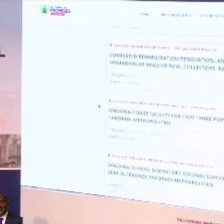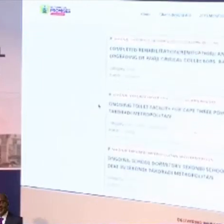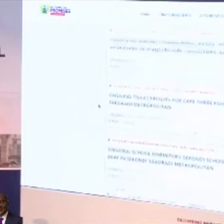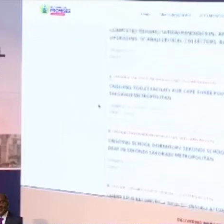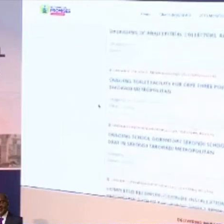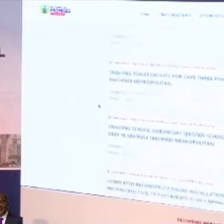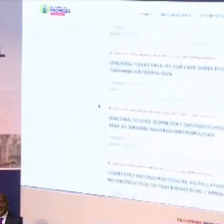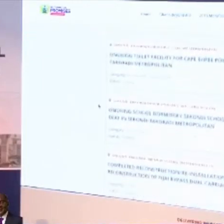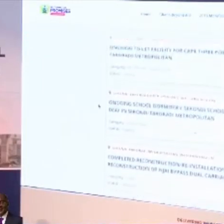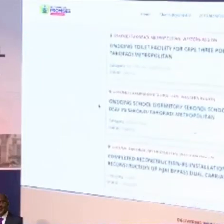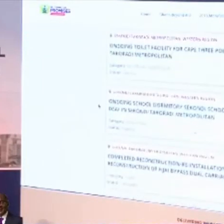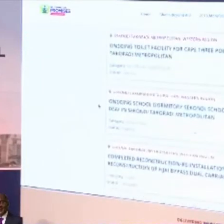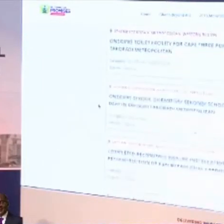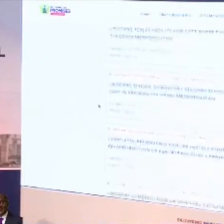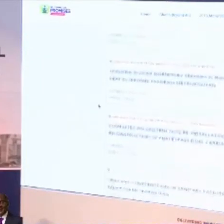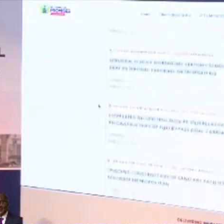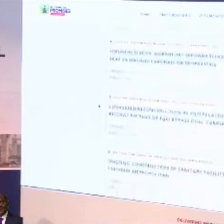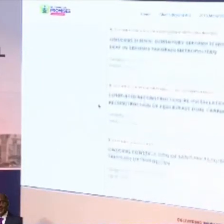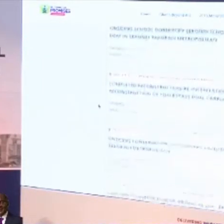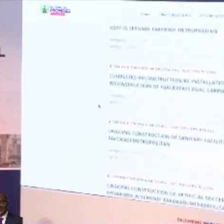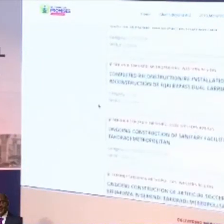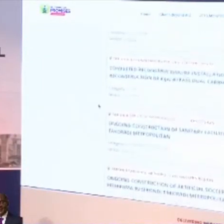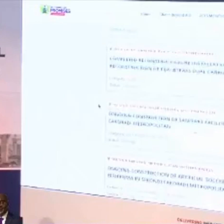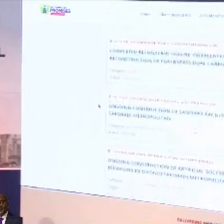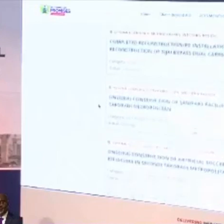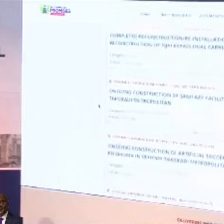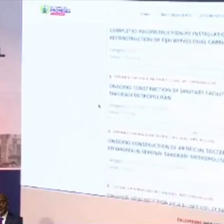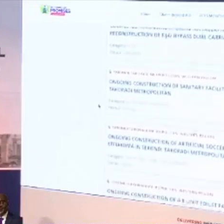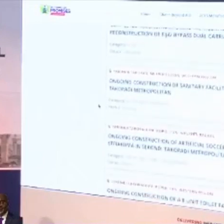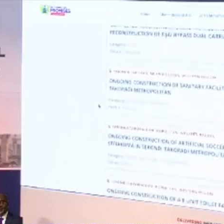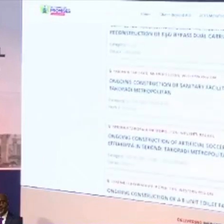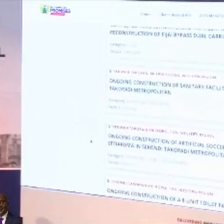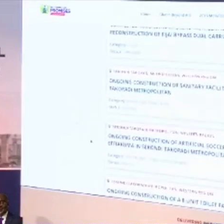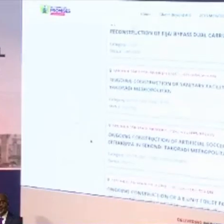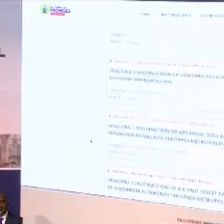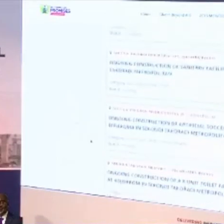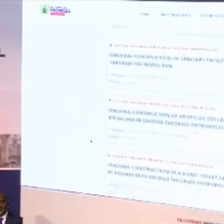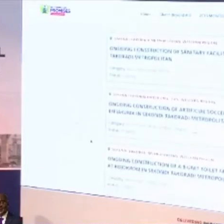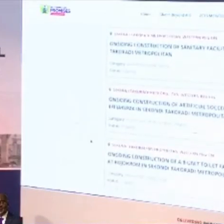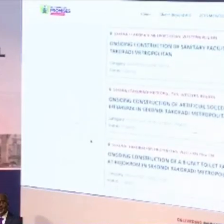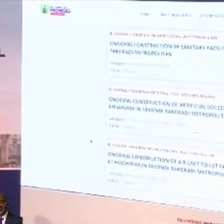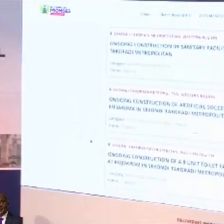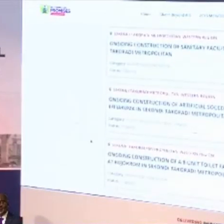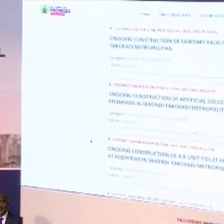Wow. I think he will be retained as the Member of Parliament for Sekondi.